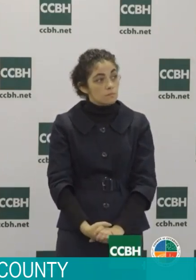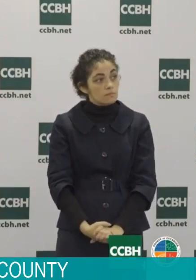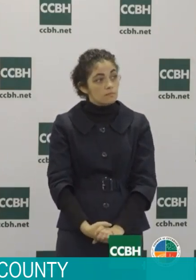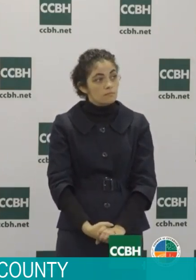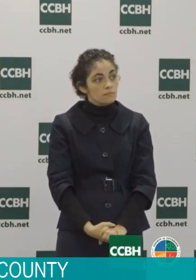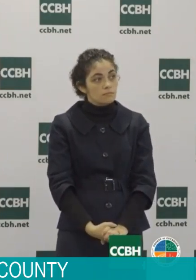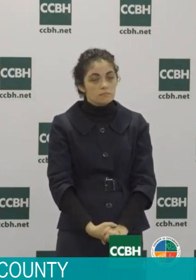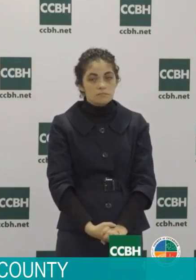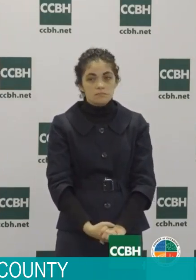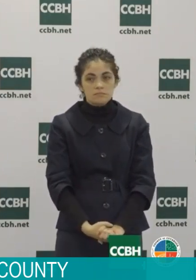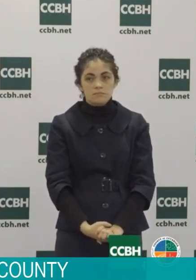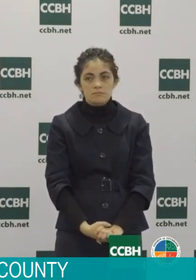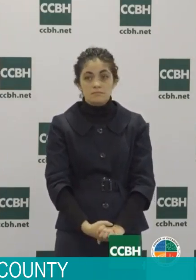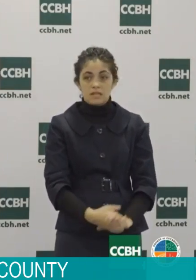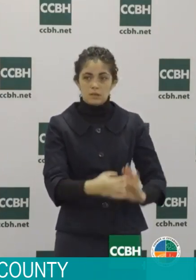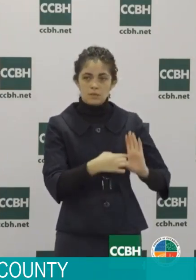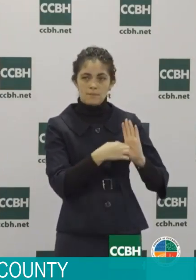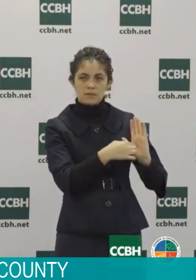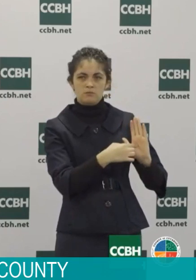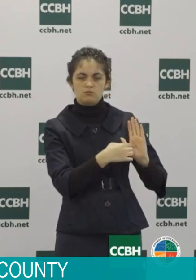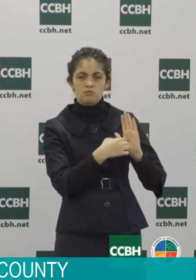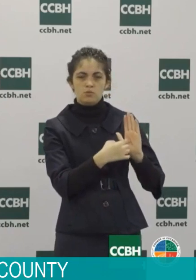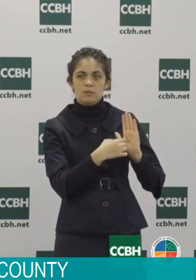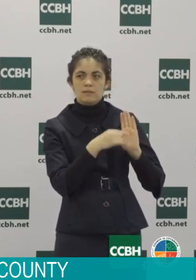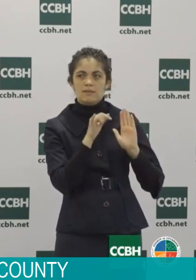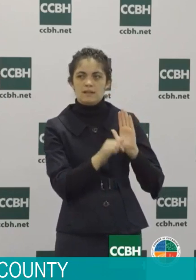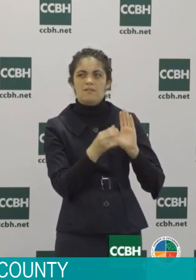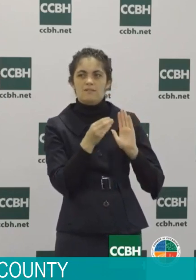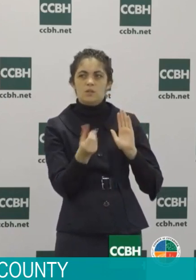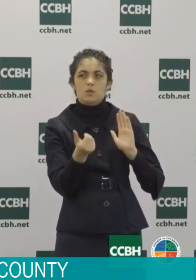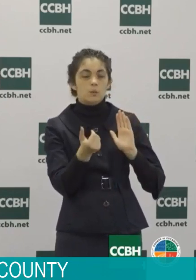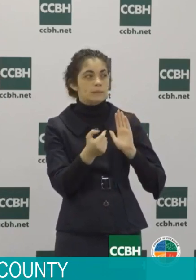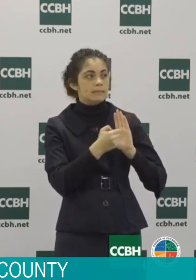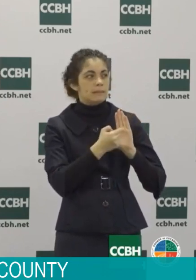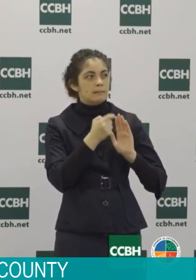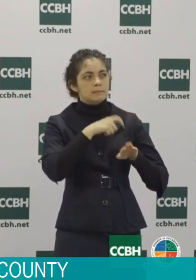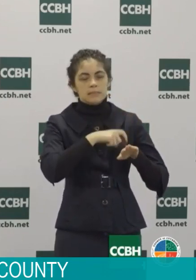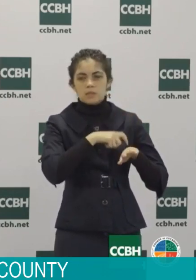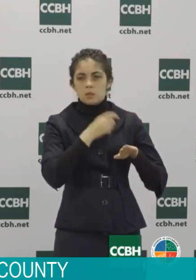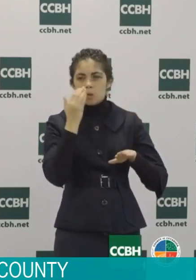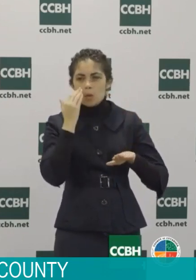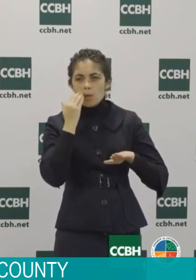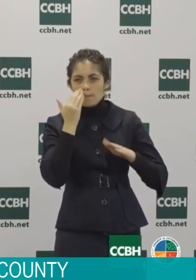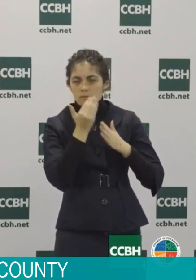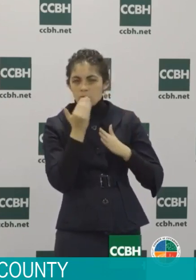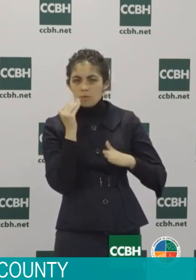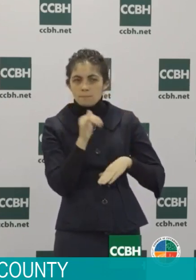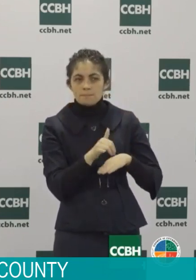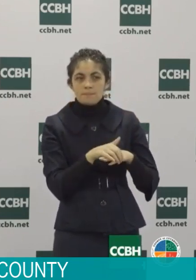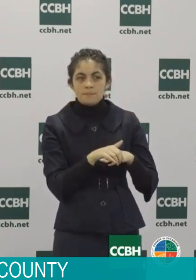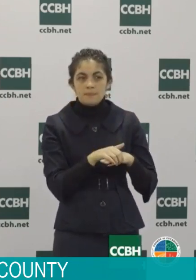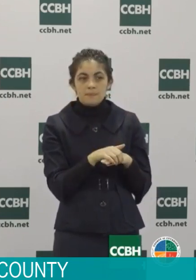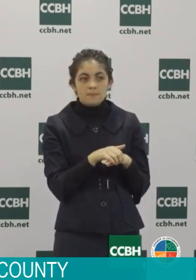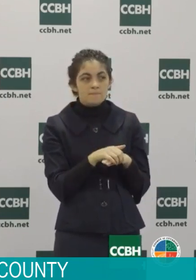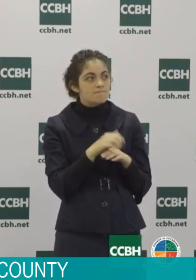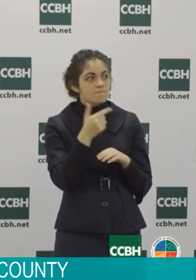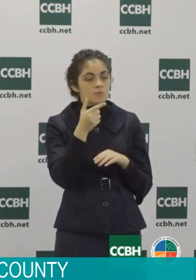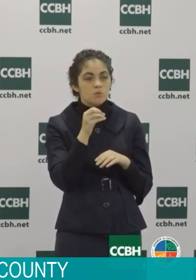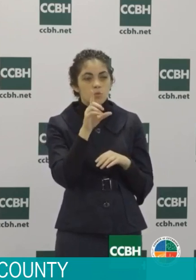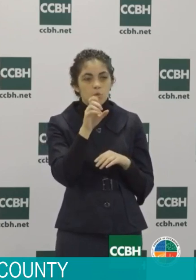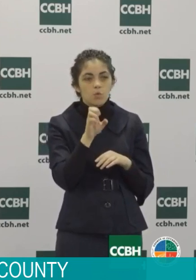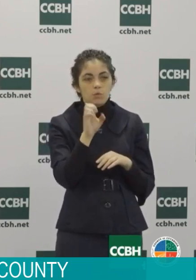All right, so the model up there shows in some cases, remember, as you say, Vic, this is Google